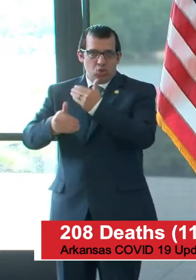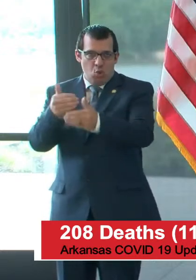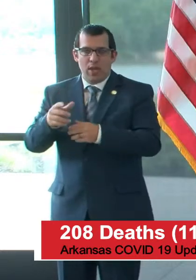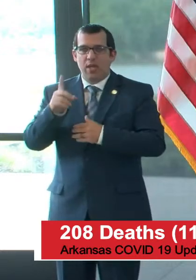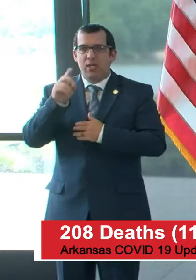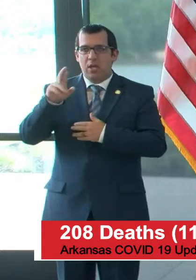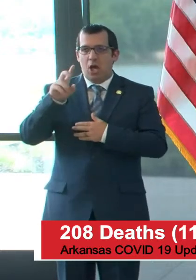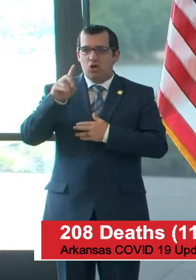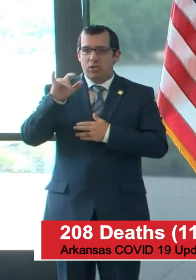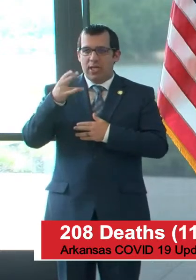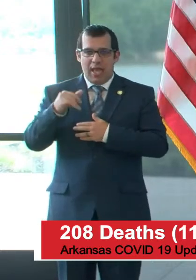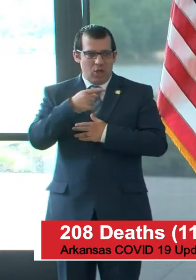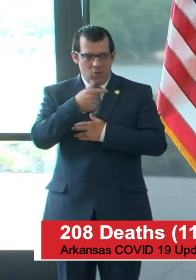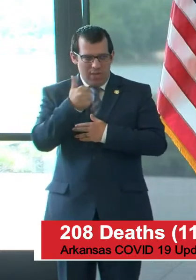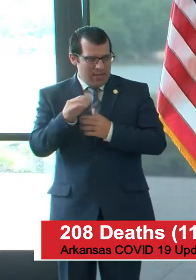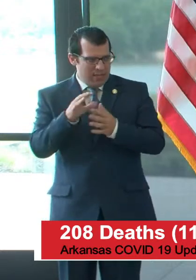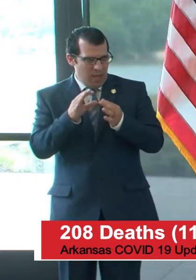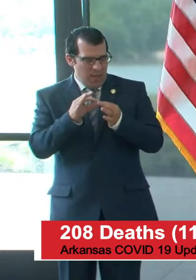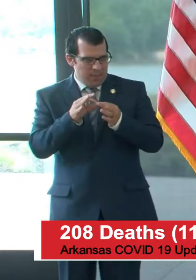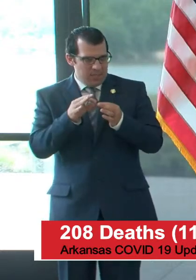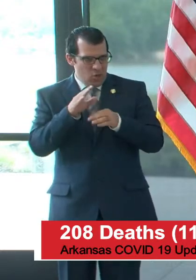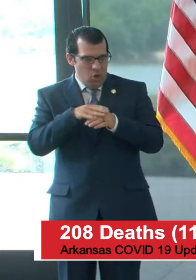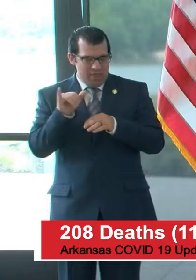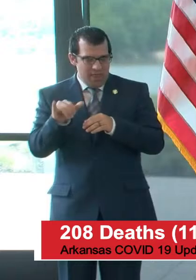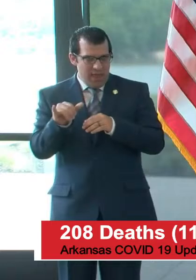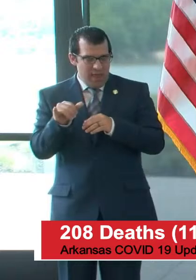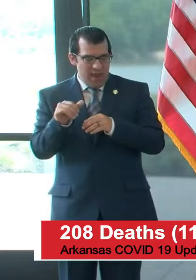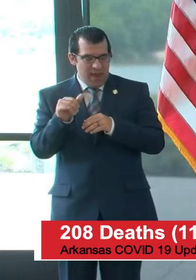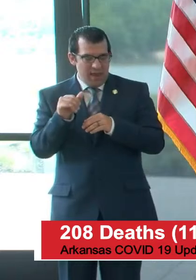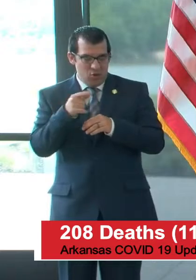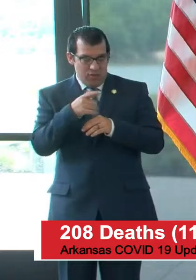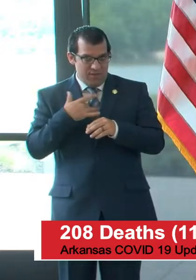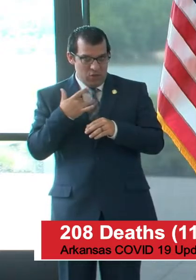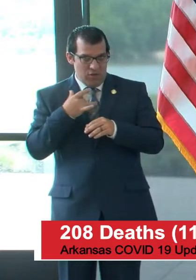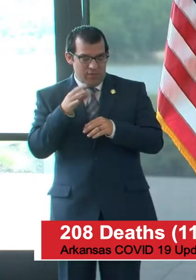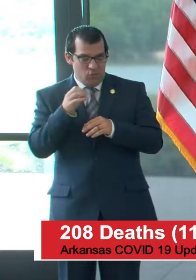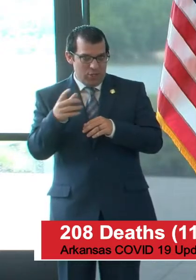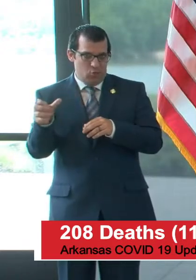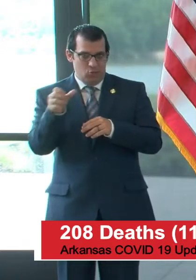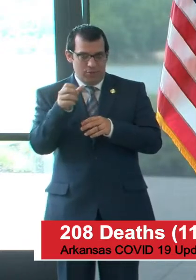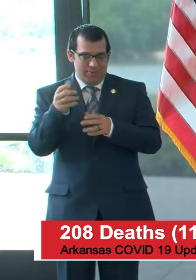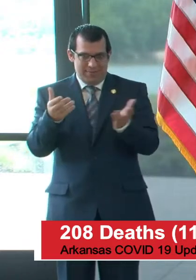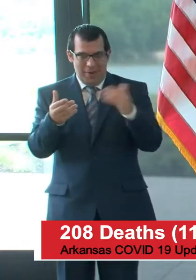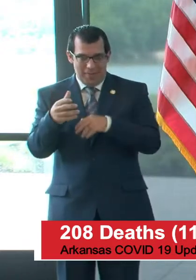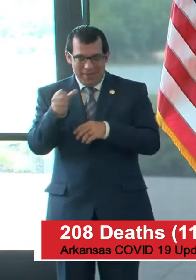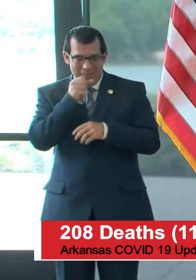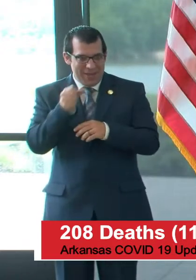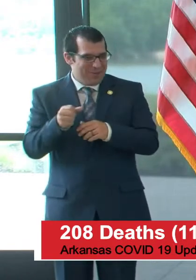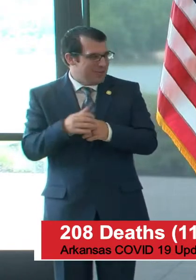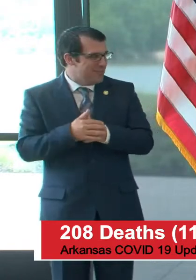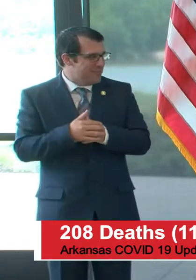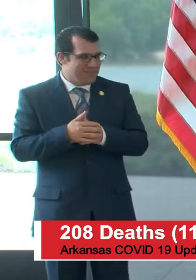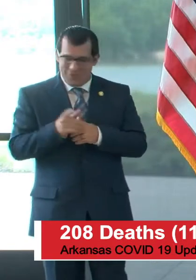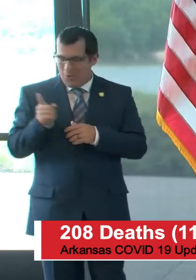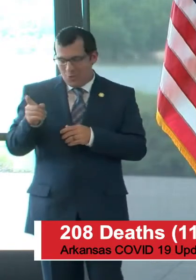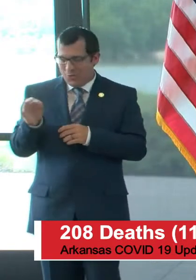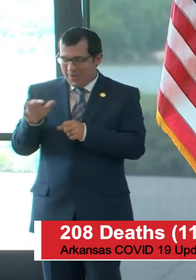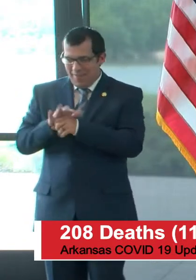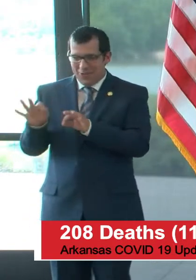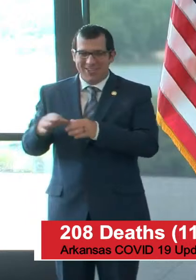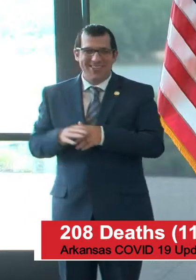And Dr. Dillahay, did you have any comment on that? If you do, feel free to grab this microphone. No, I think you covered. All